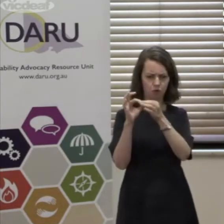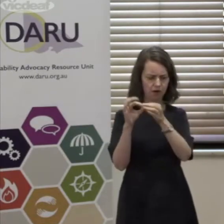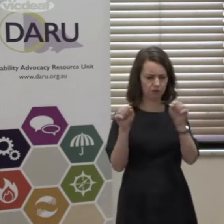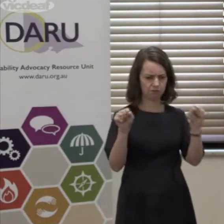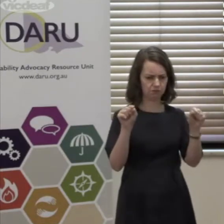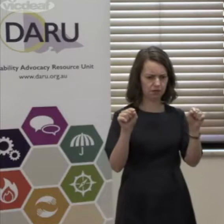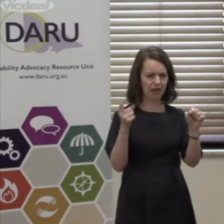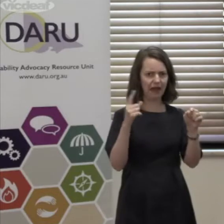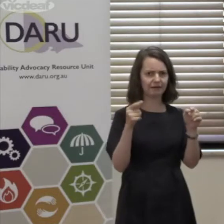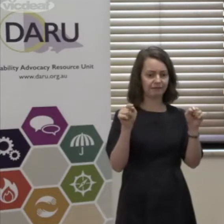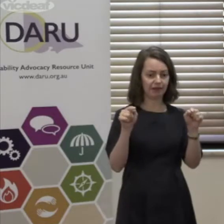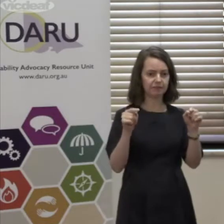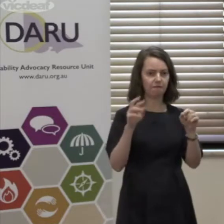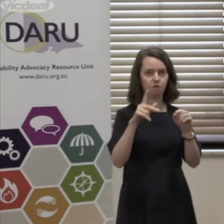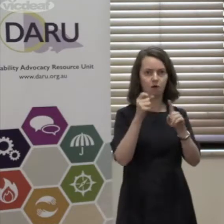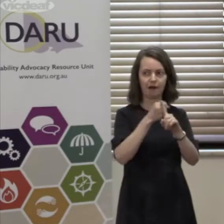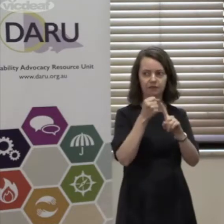for advocacy organisations.